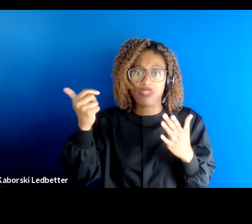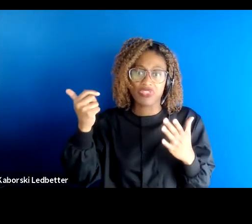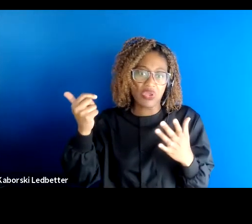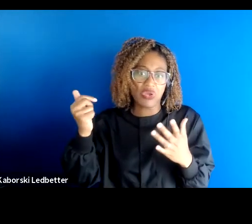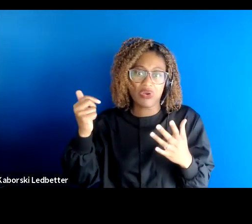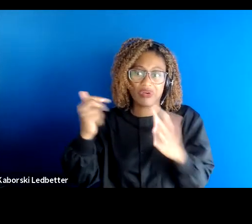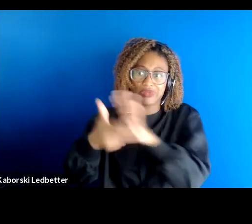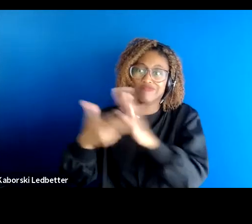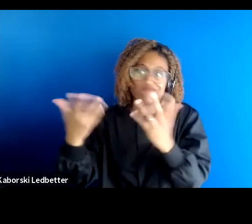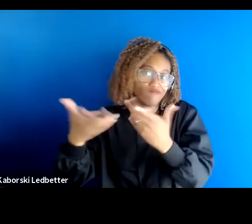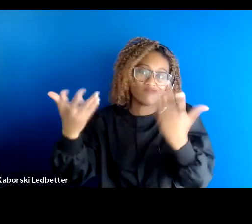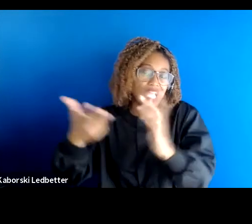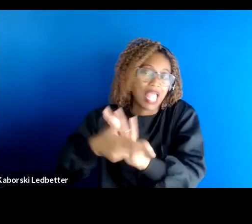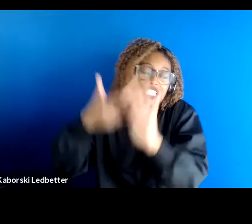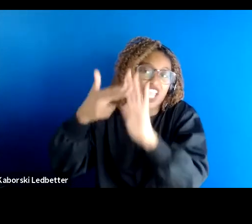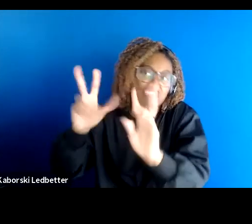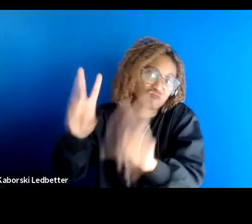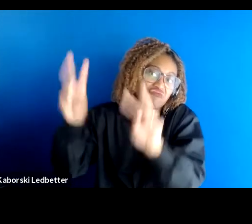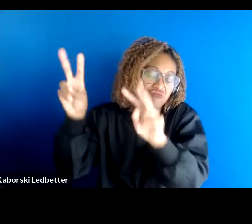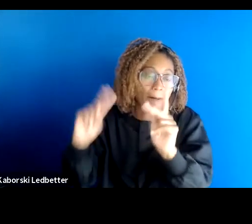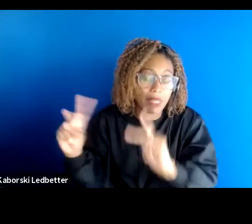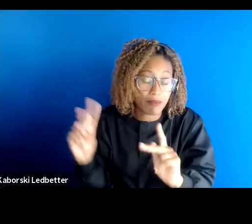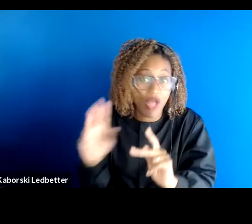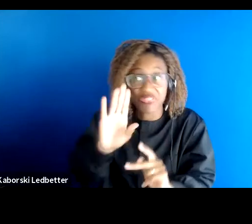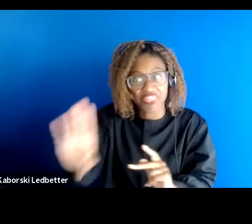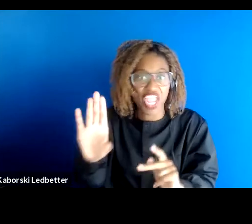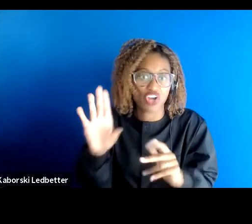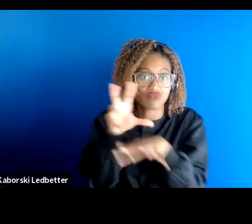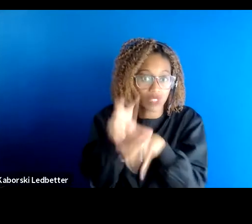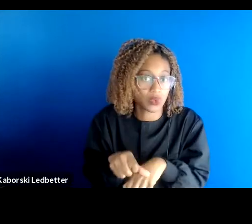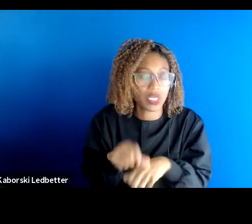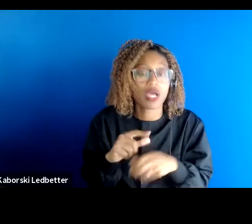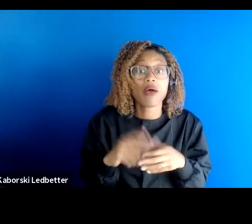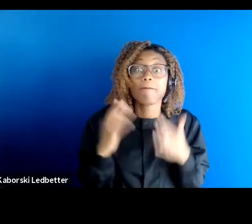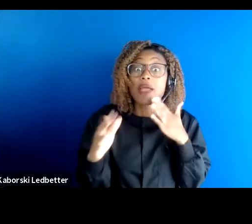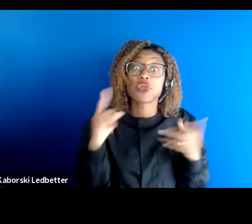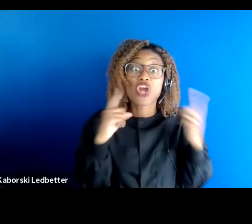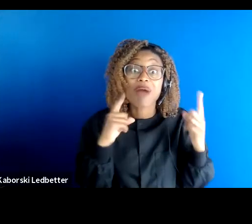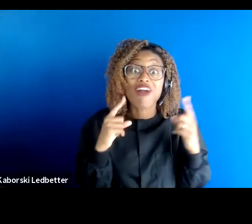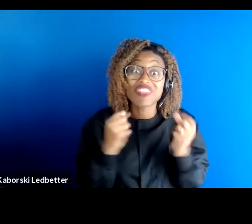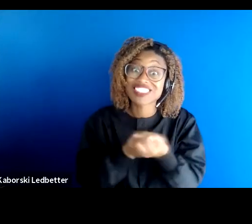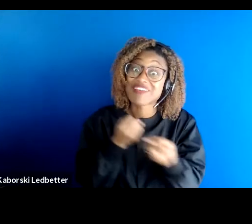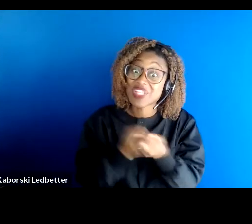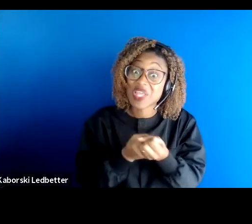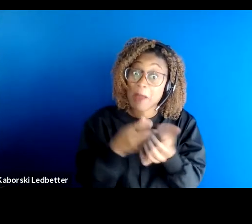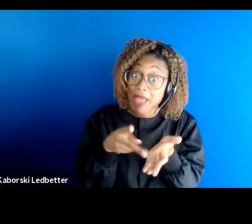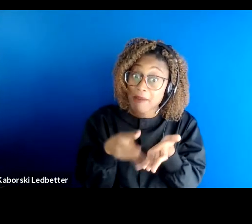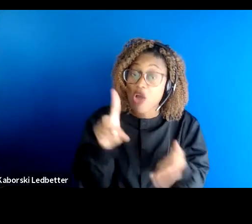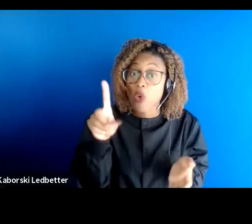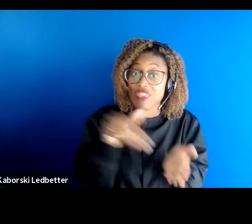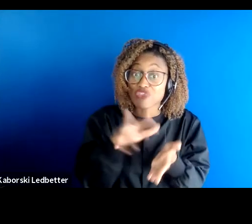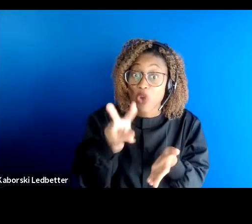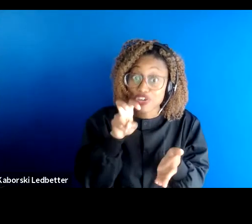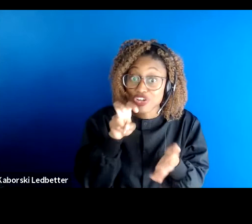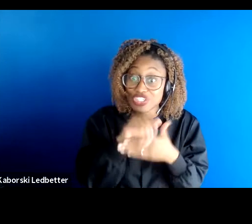characterization of people. Another example is that you may have heard about the stimulus payments, the $1,200 stimulus payments.